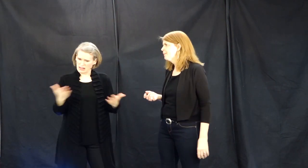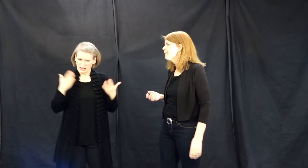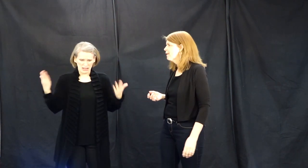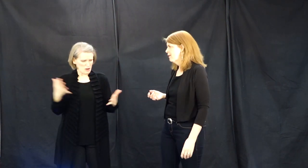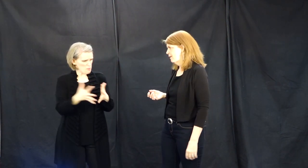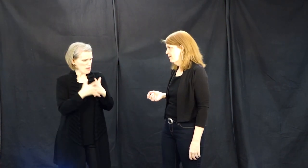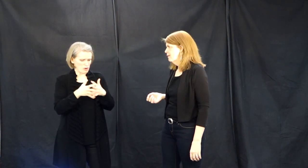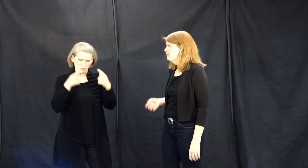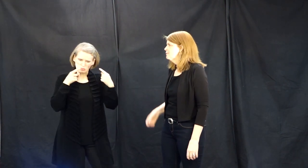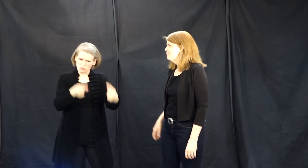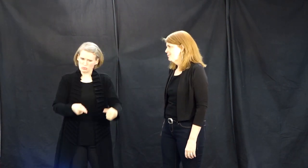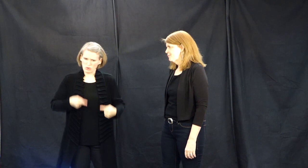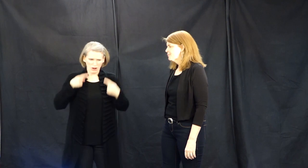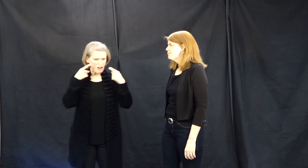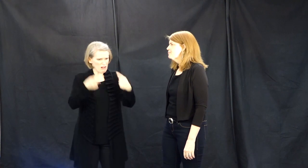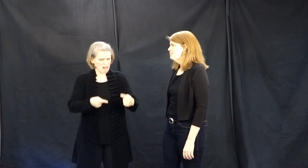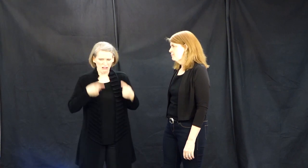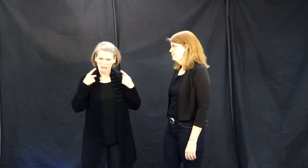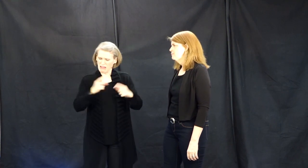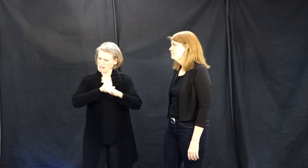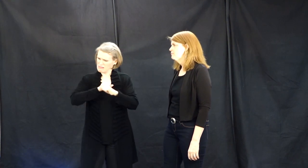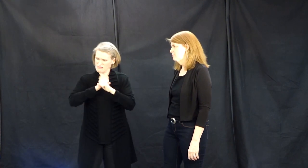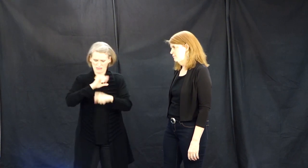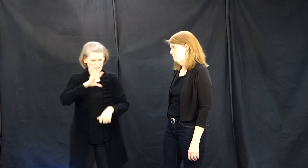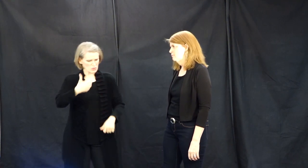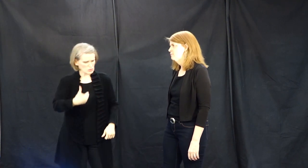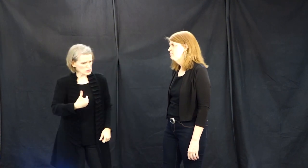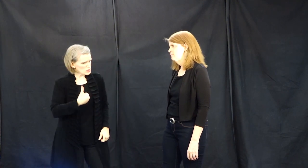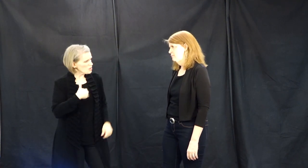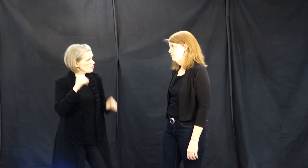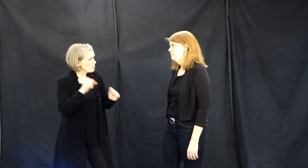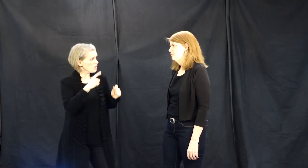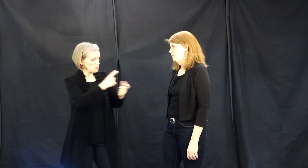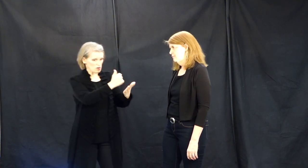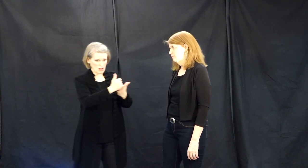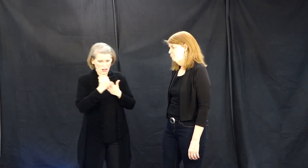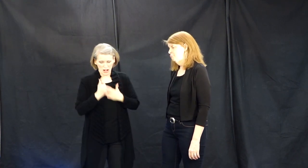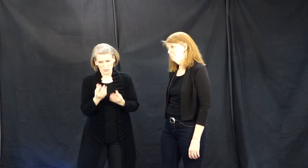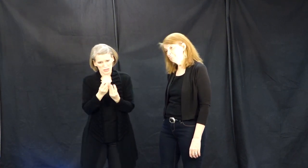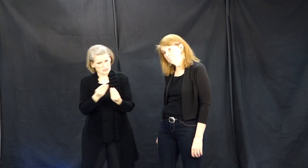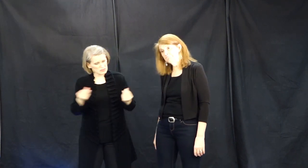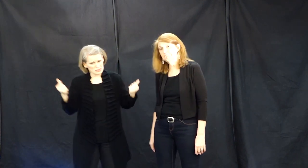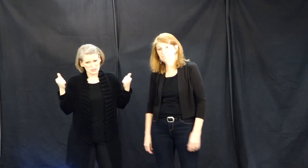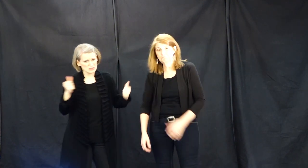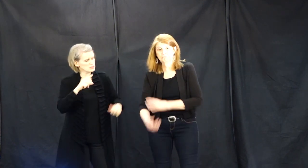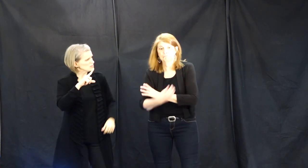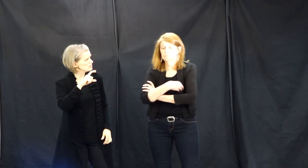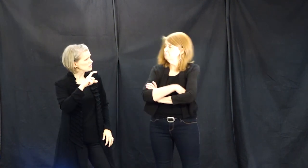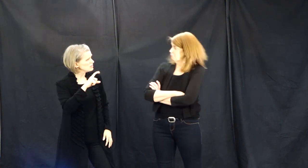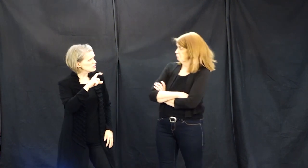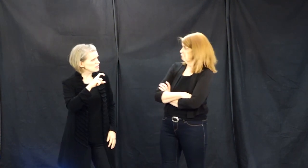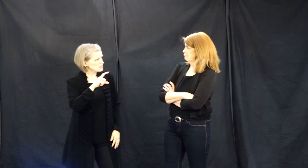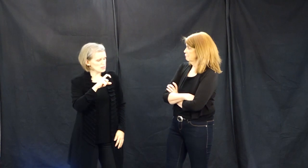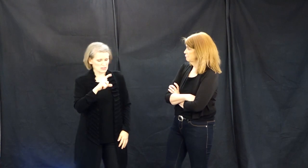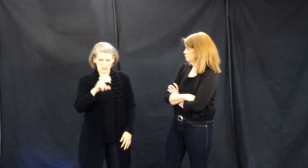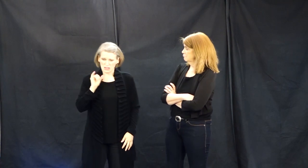for our nation's very soul. Can you get us out of the mess we're in? Hamilton's